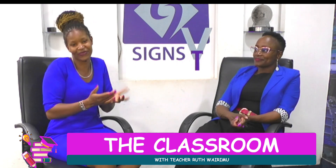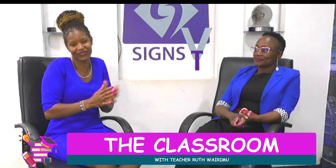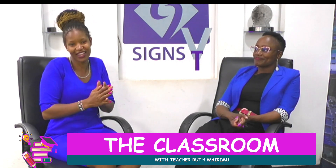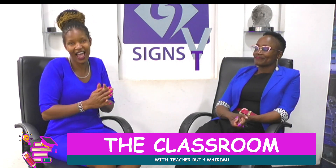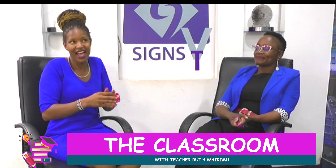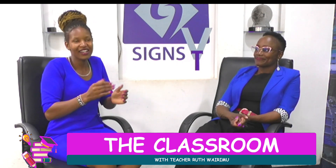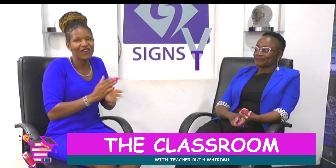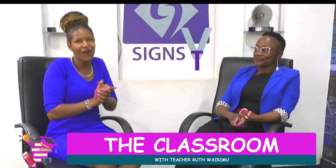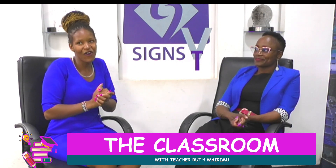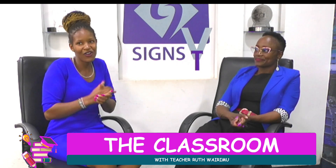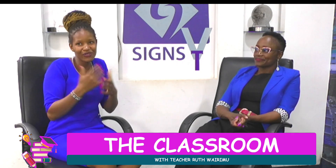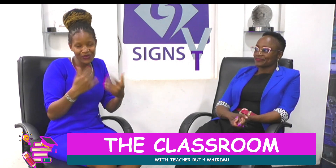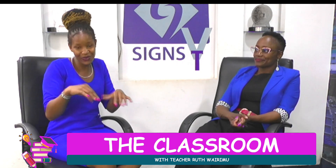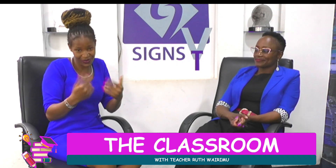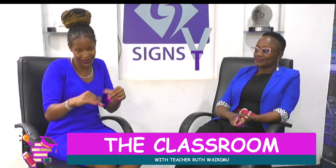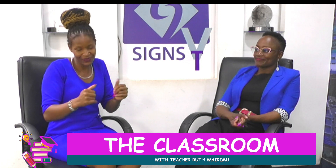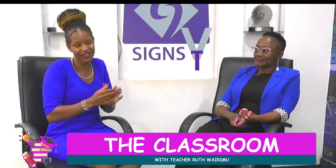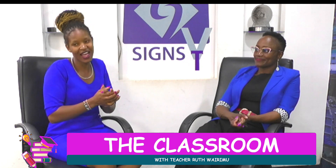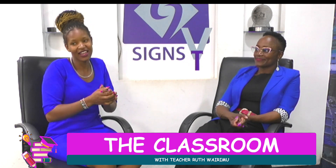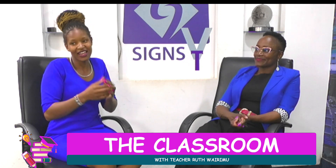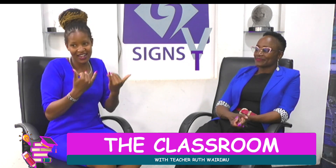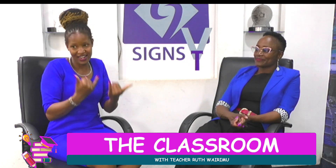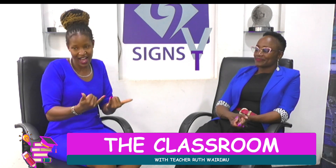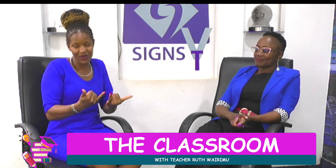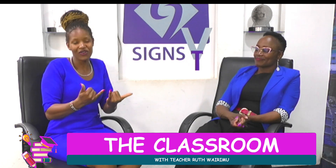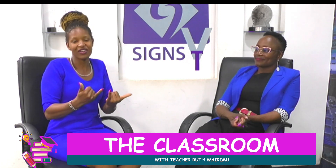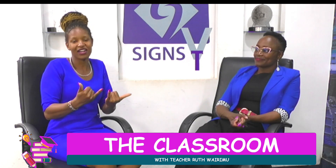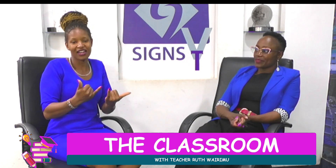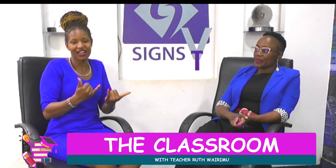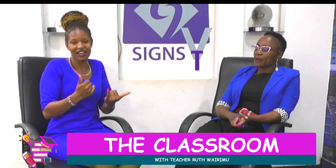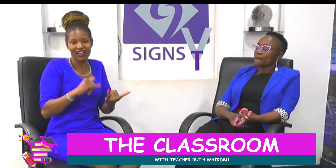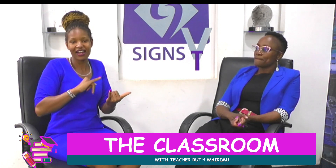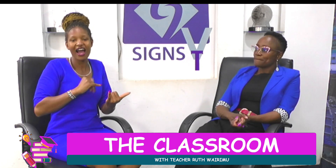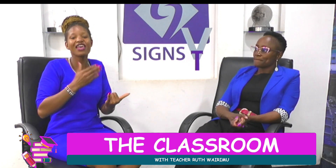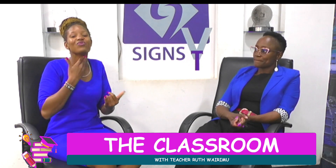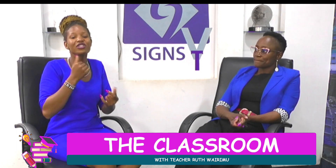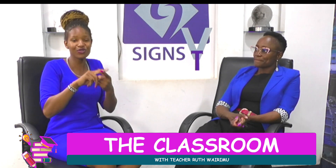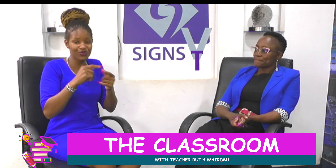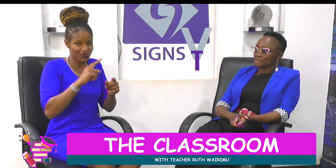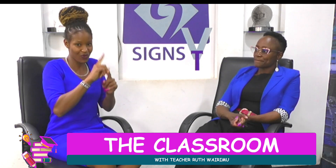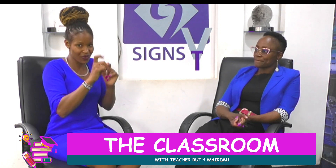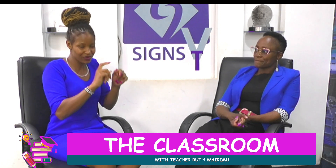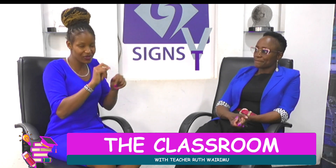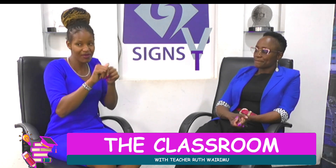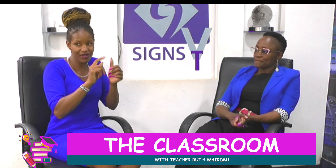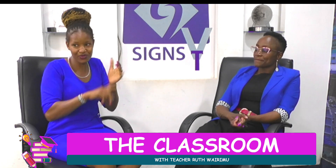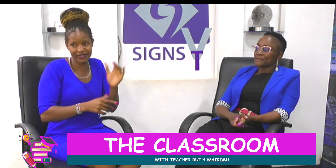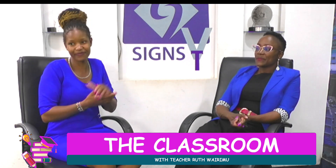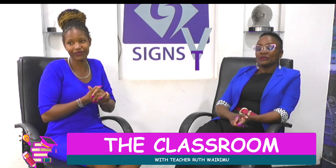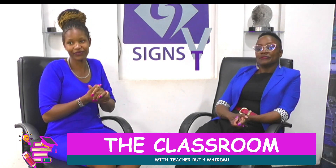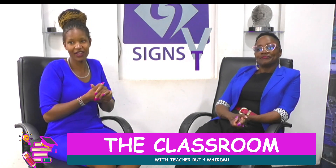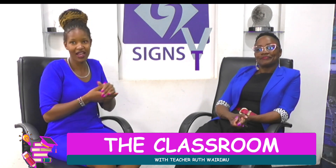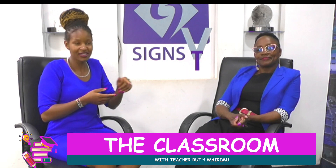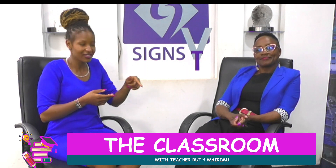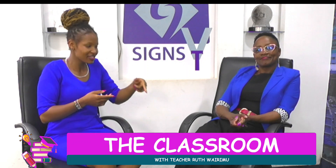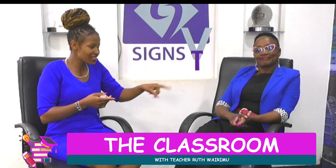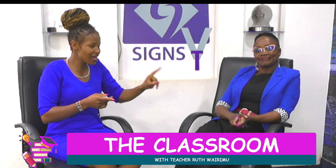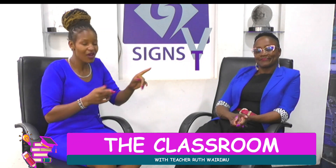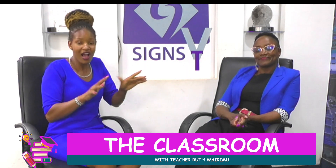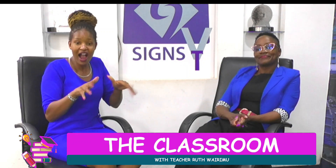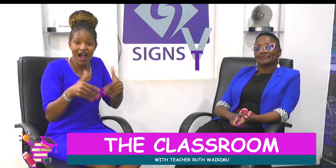she's here where she is right now. Very interesting. So, right now, I want to ask her